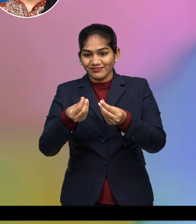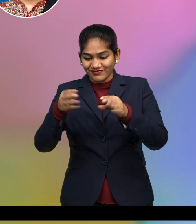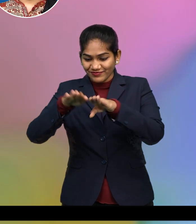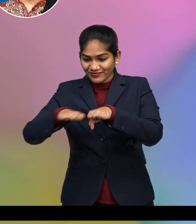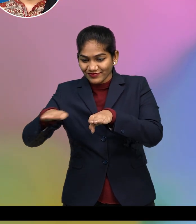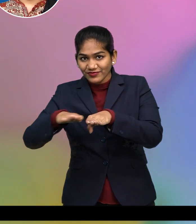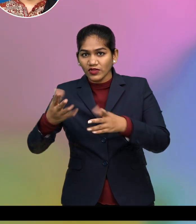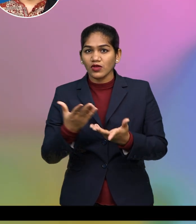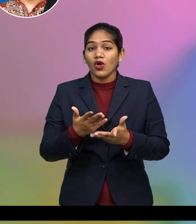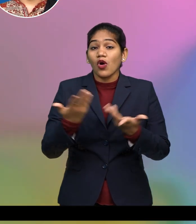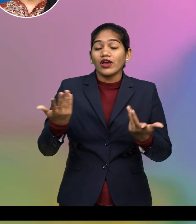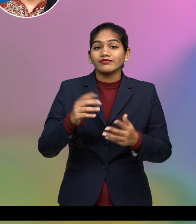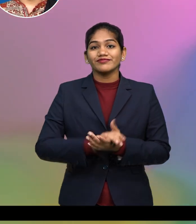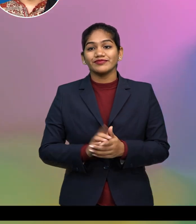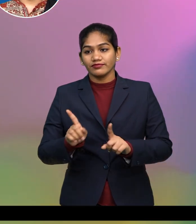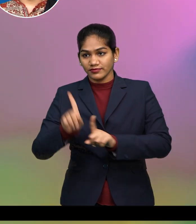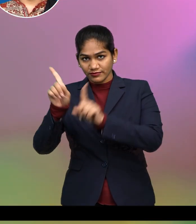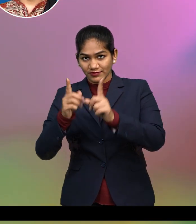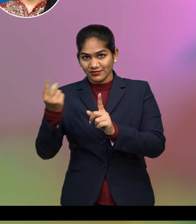or grafting